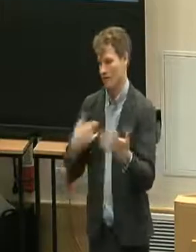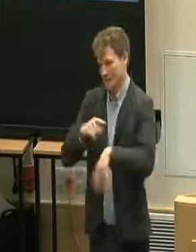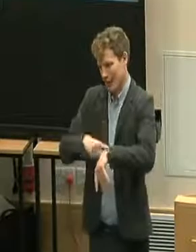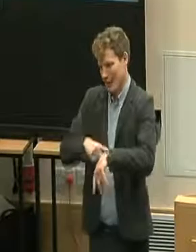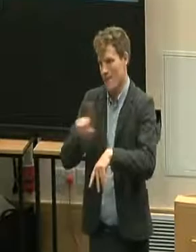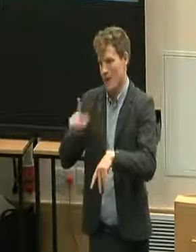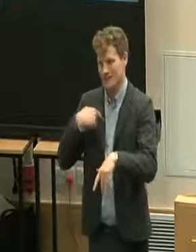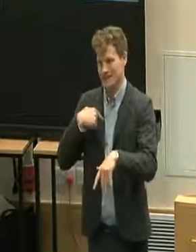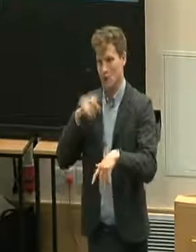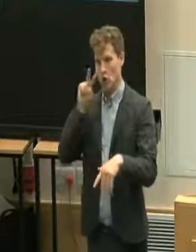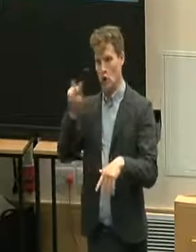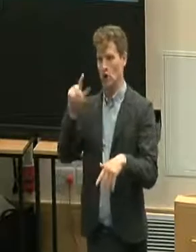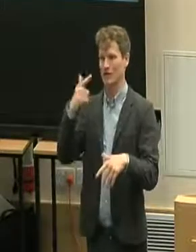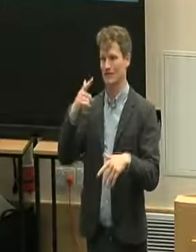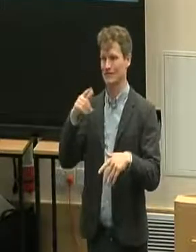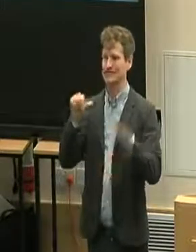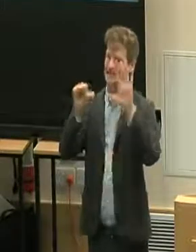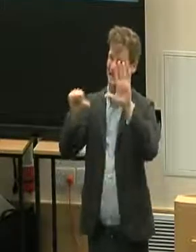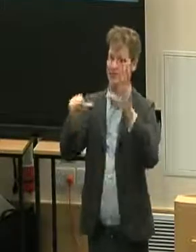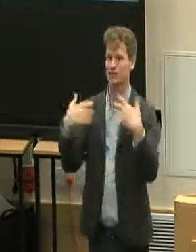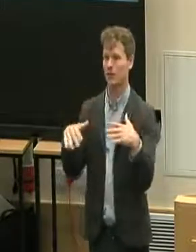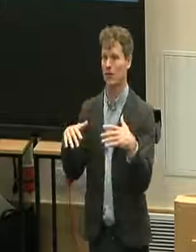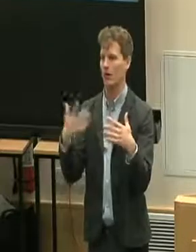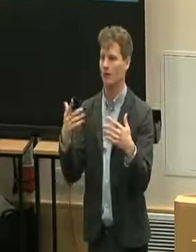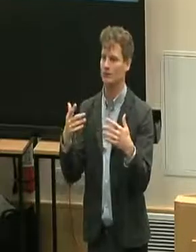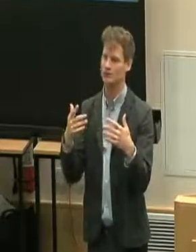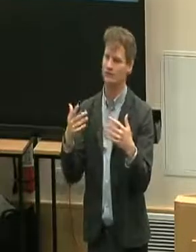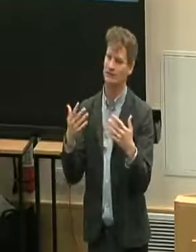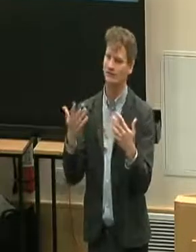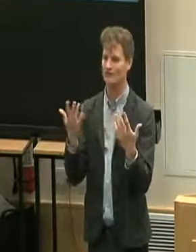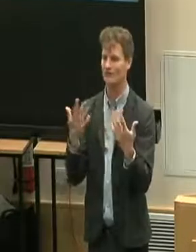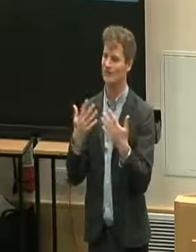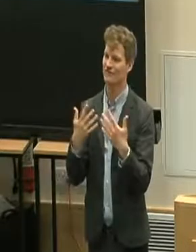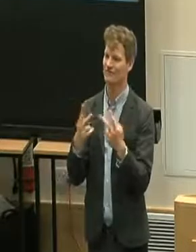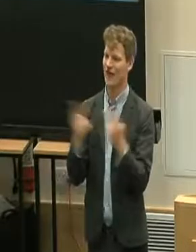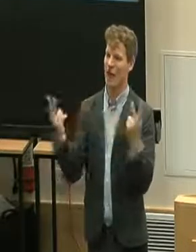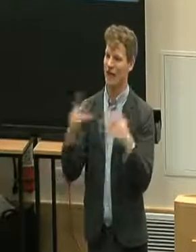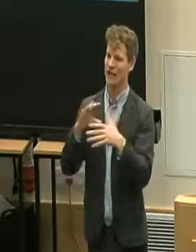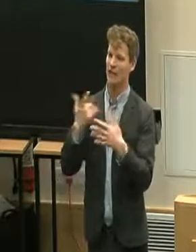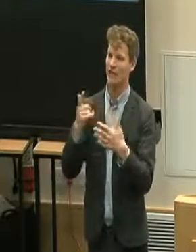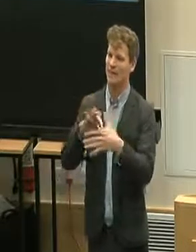very meaty, or as a vegetarian I would say very tofu-filled